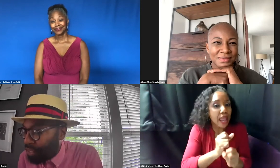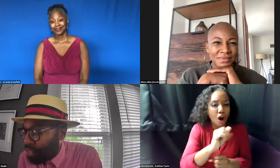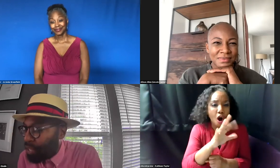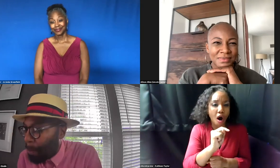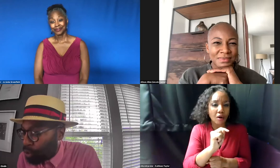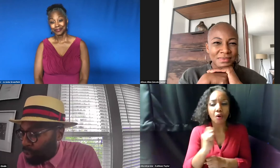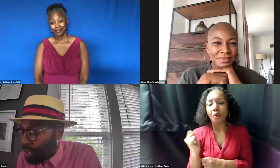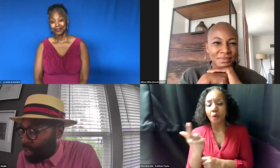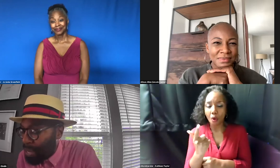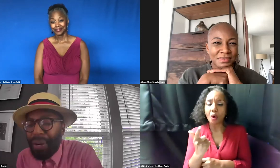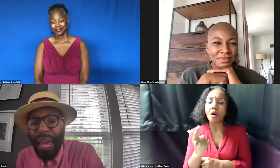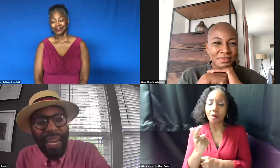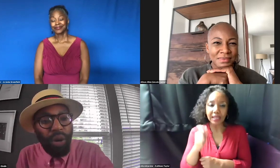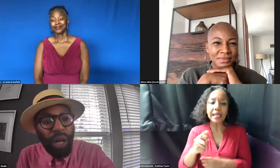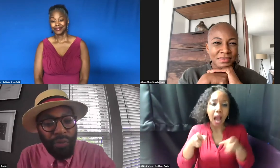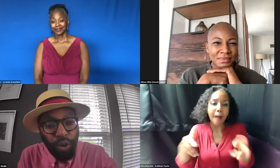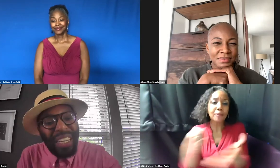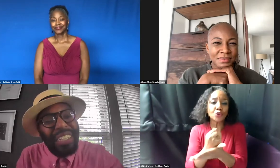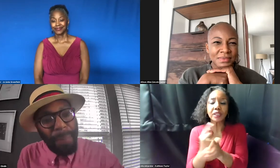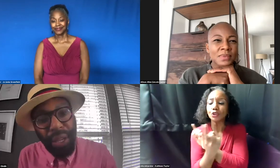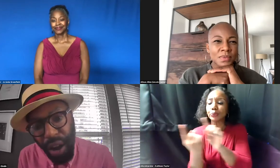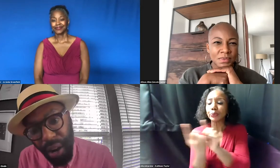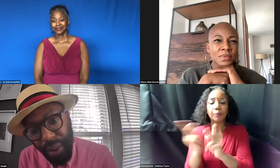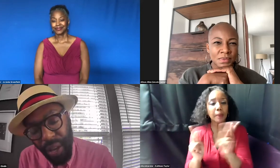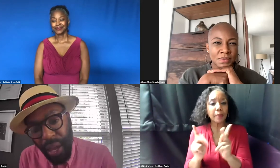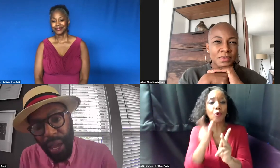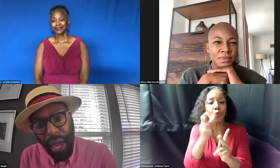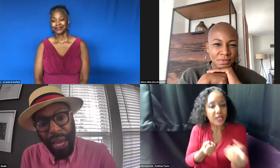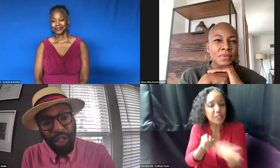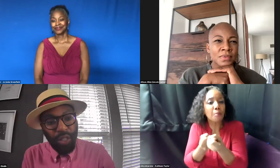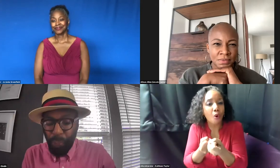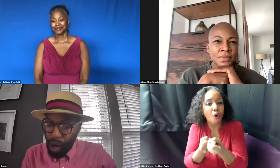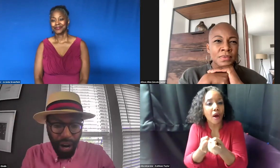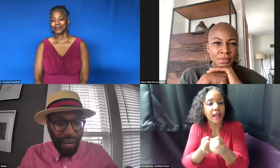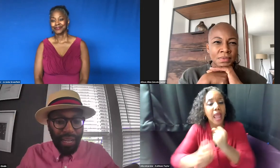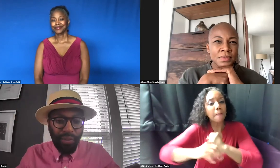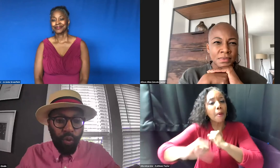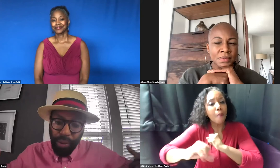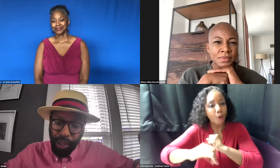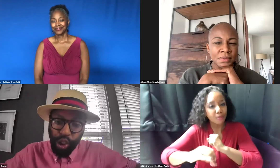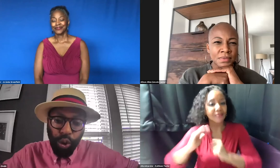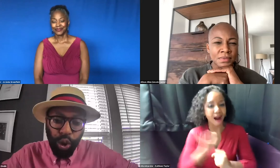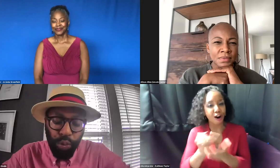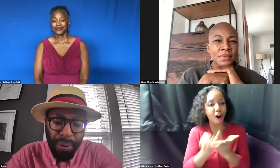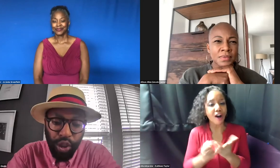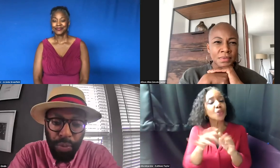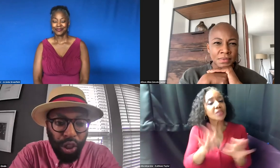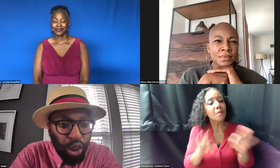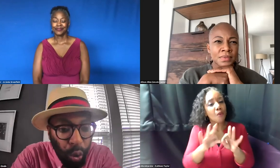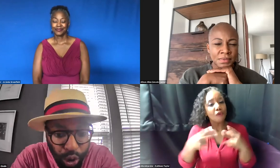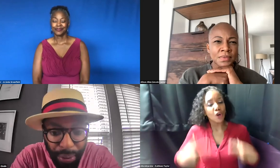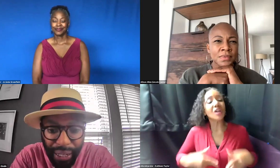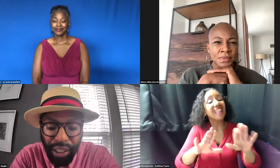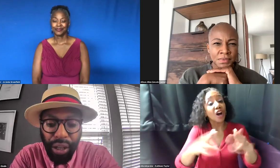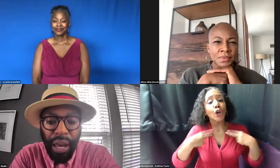all have to develop the opportunity to be able to engage with other folks who can champion the art. And so it's part of our collective work to be social human beings. Humans